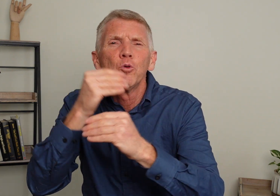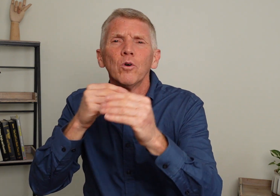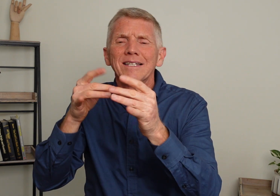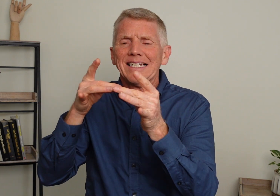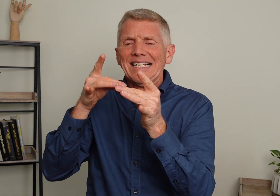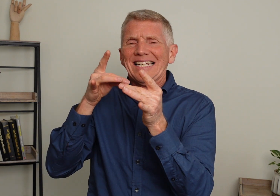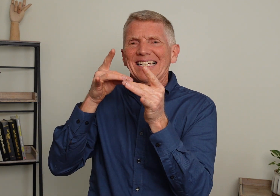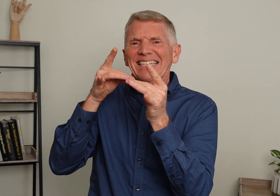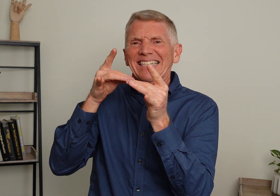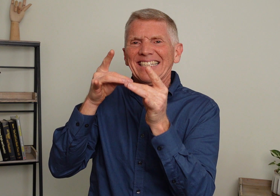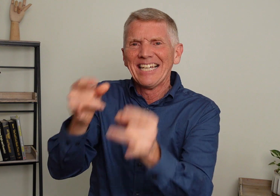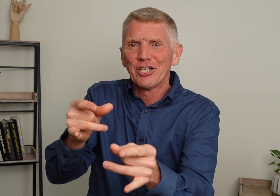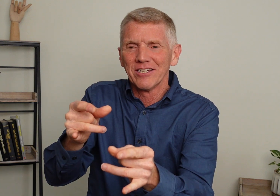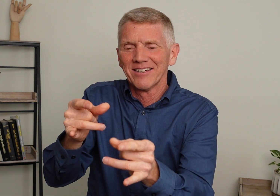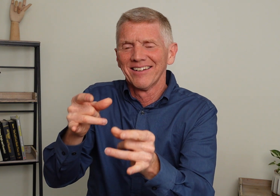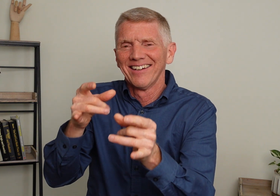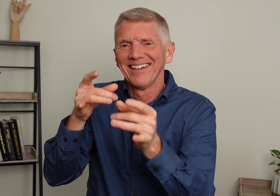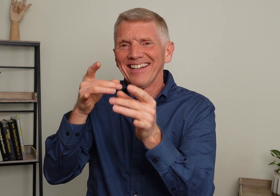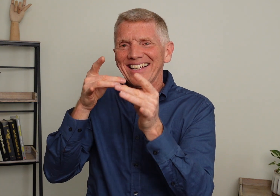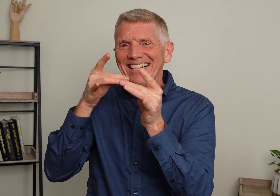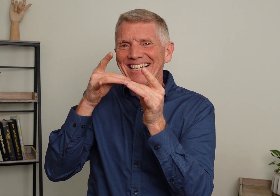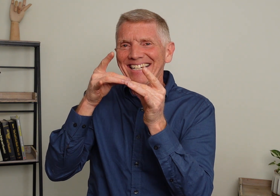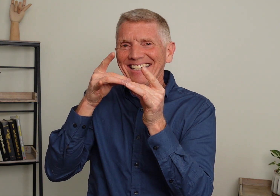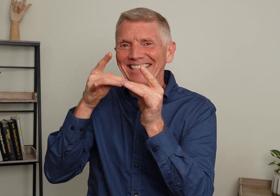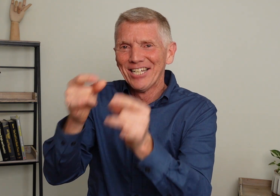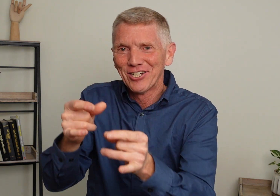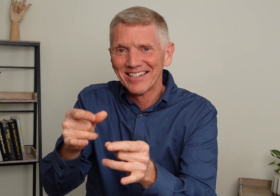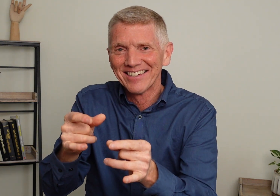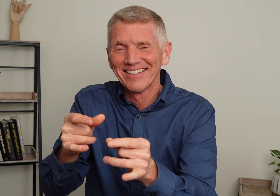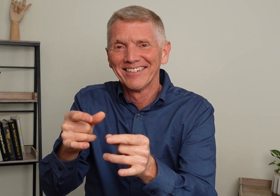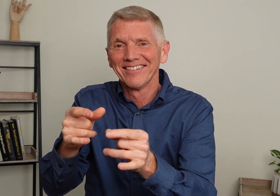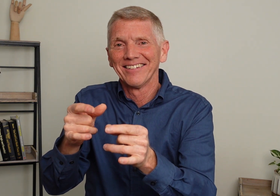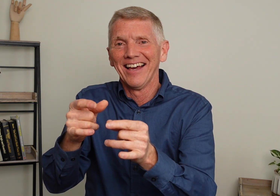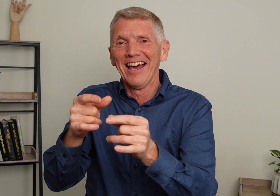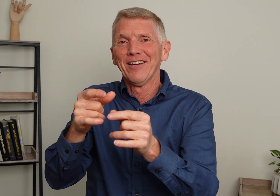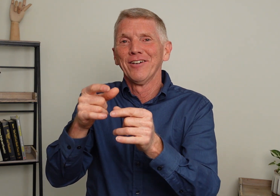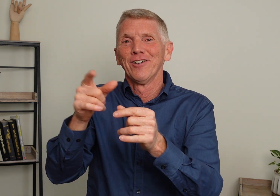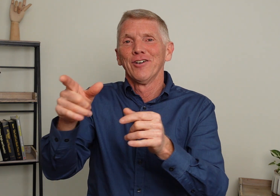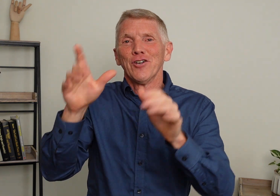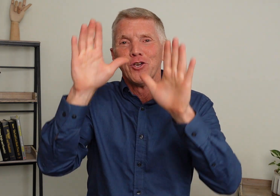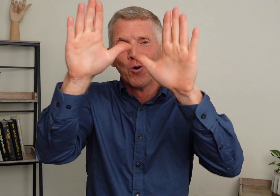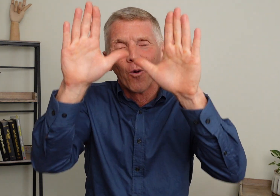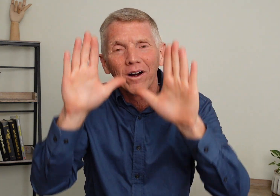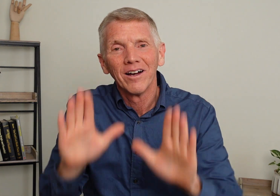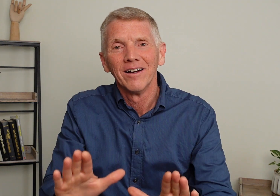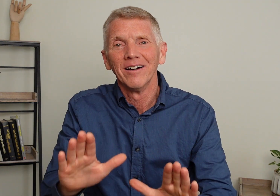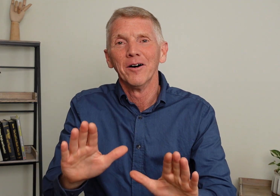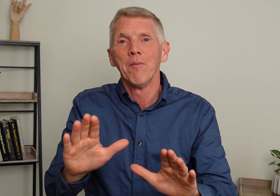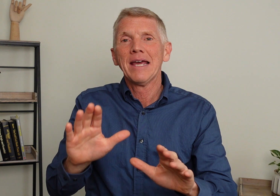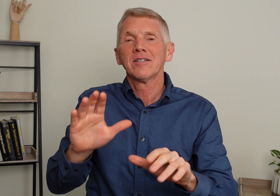was delicious. Delicious. Okay? You're amazing,